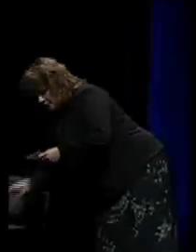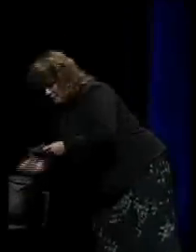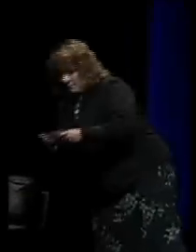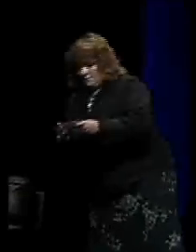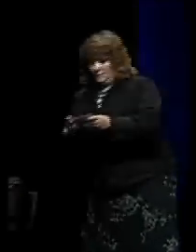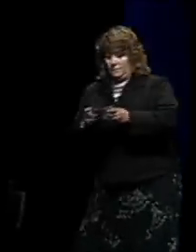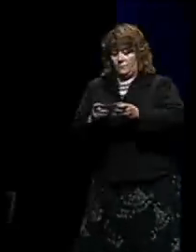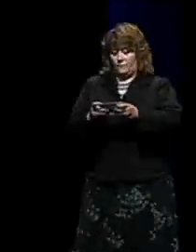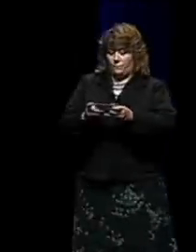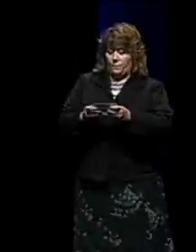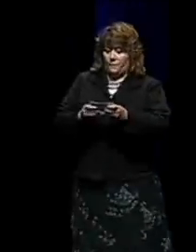Okay.